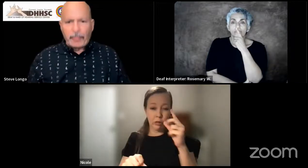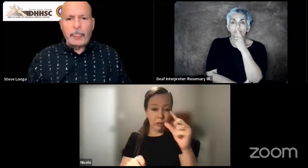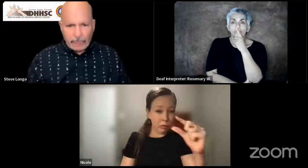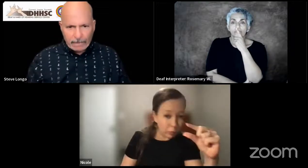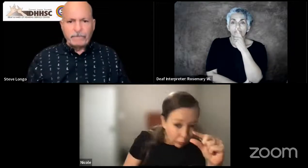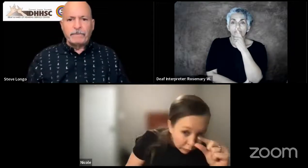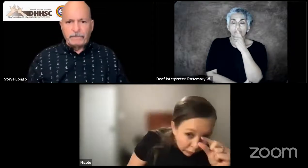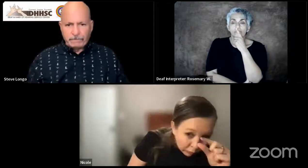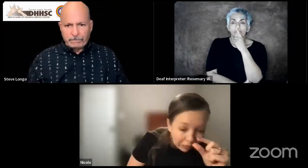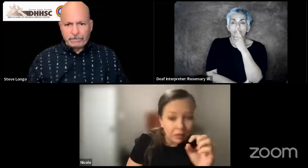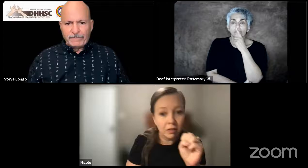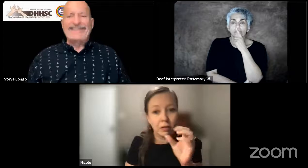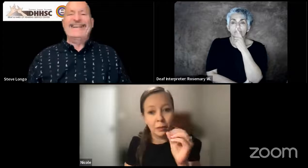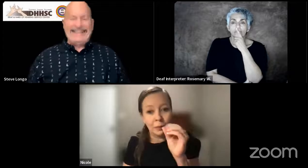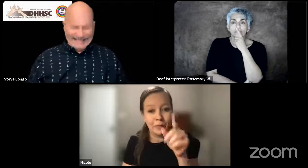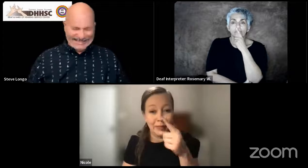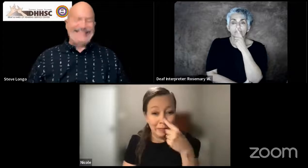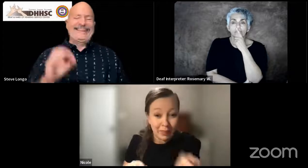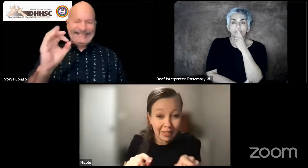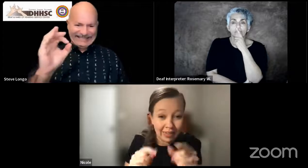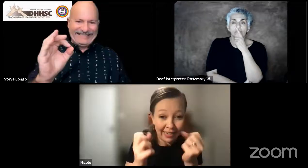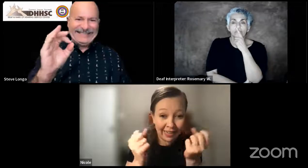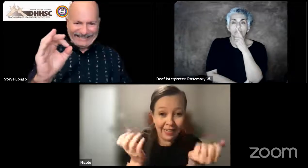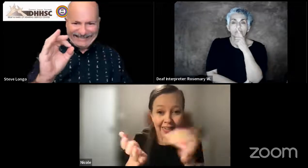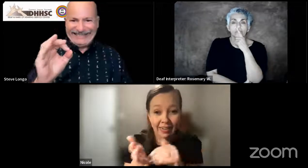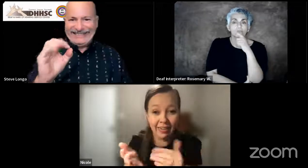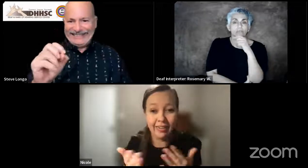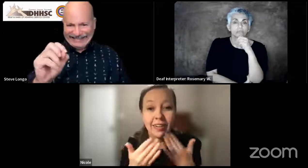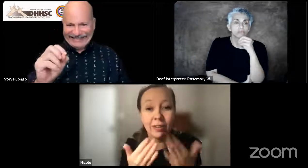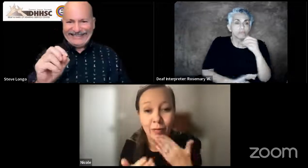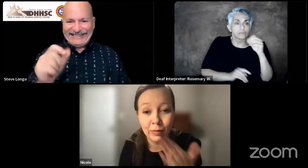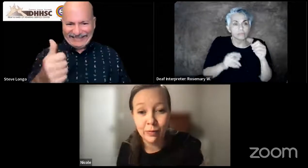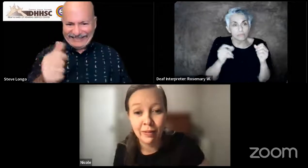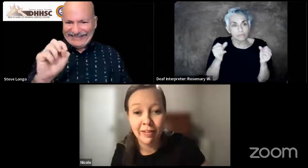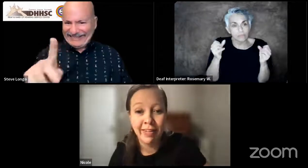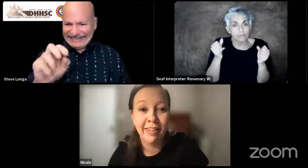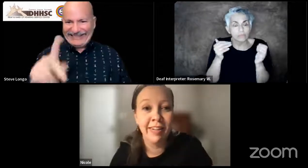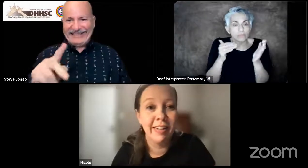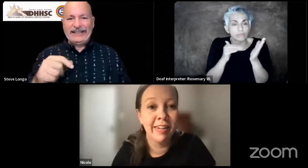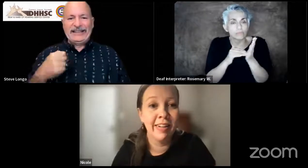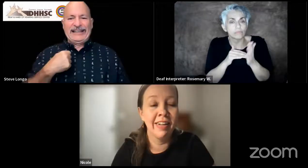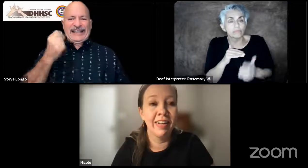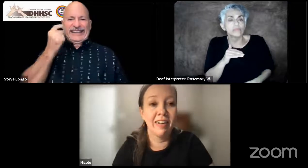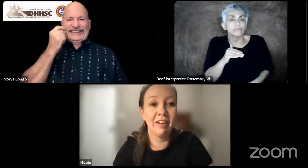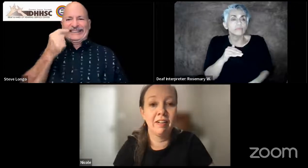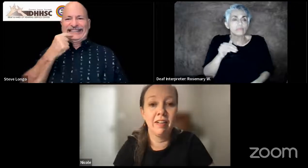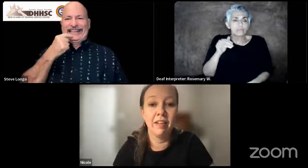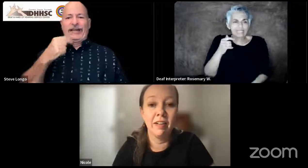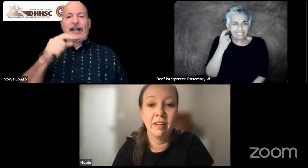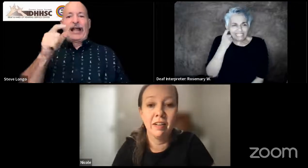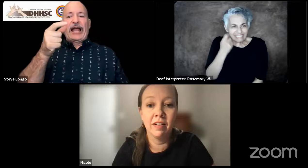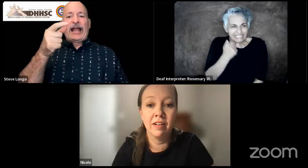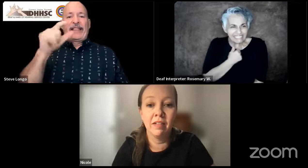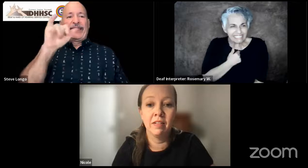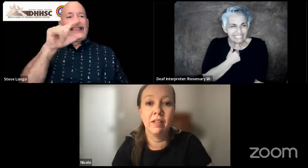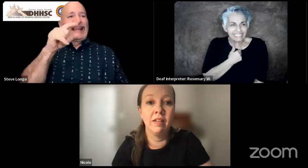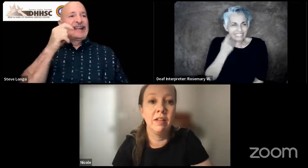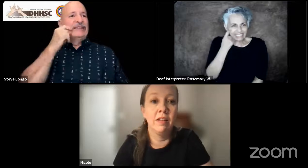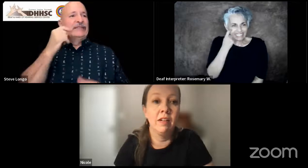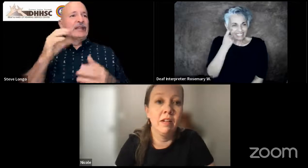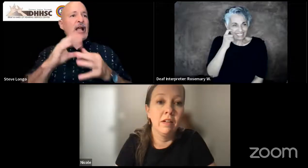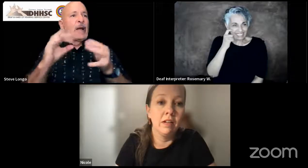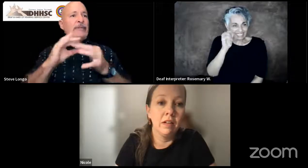was being shared, because I wasn't able to see you because your picture is so small. So if you can sign that again, that would be great.